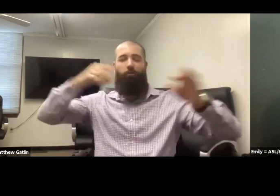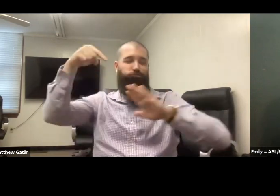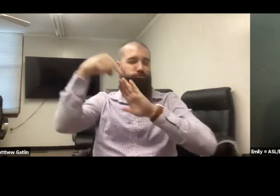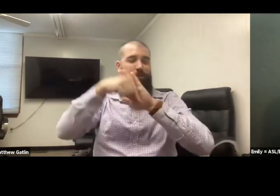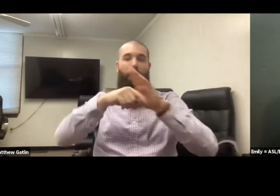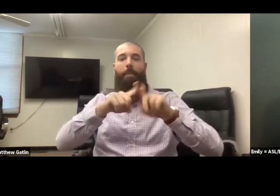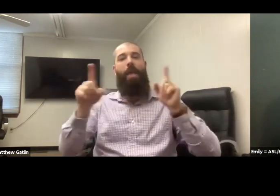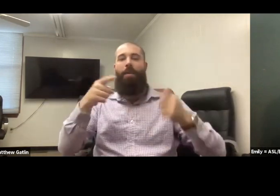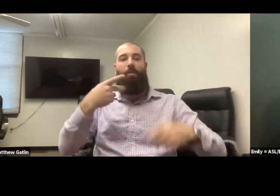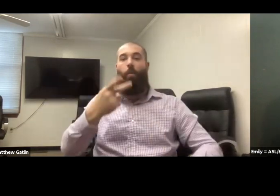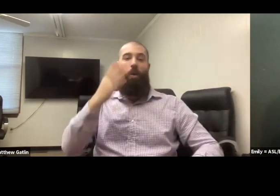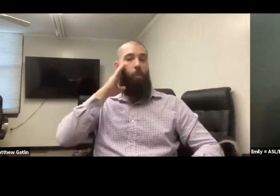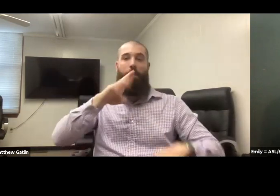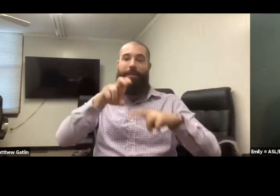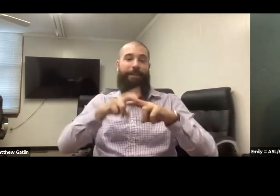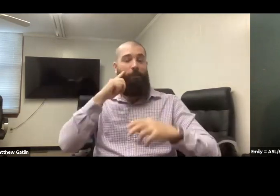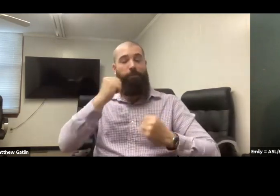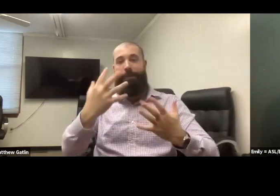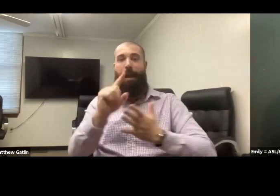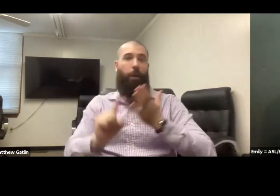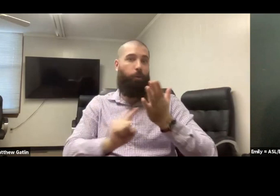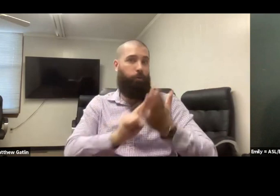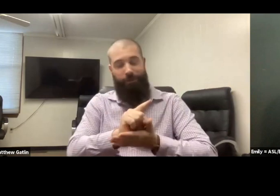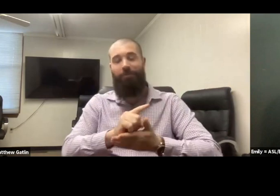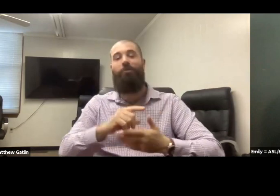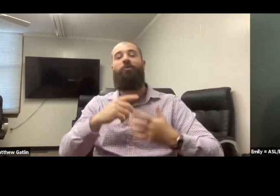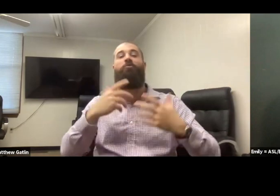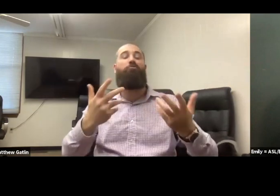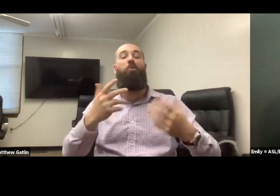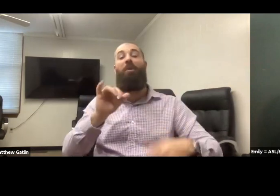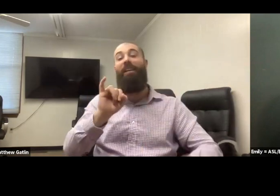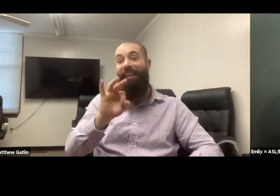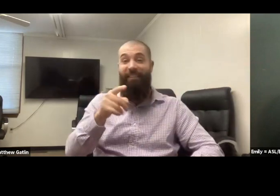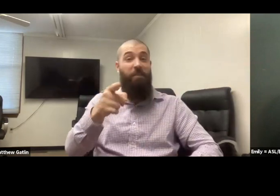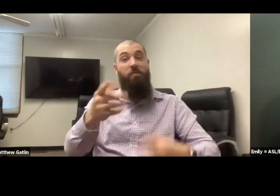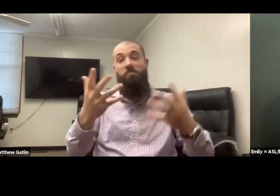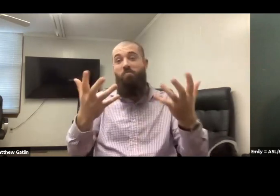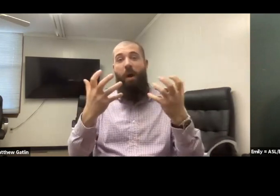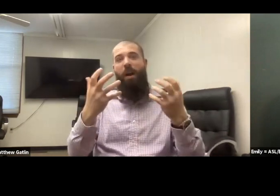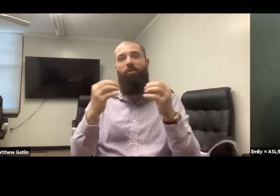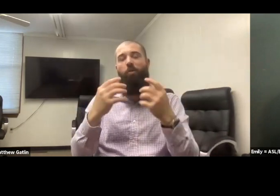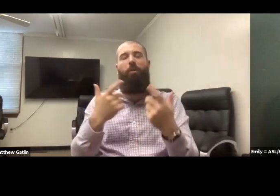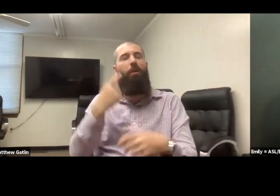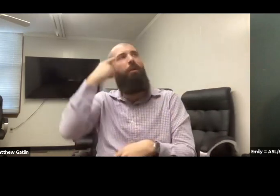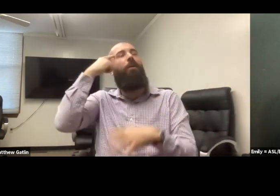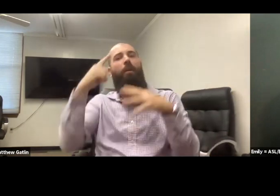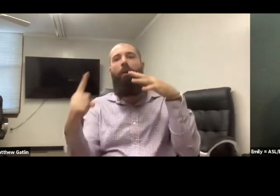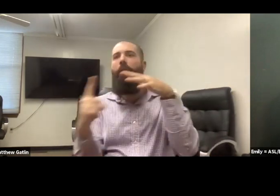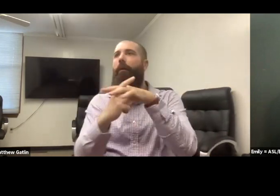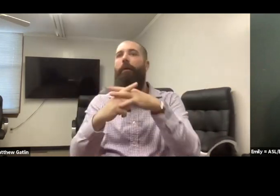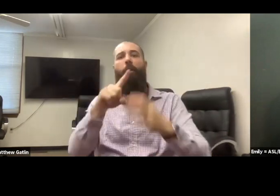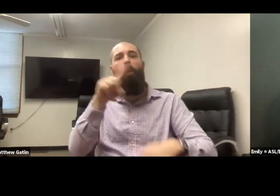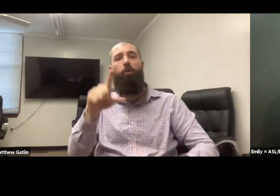Wow, I wish I could just really explain all the different things, but I know you'd have to be sitting here for so many hours. So again, if you